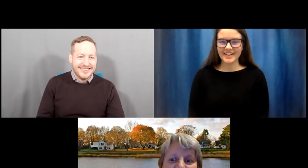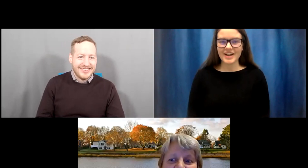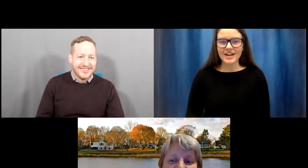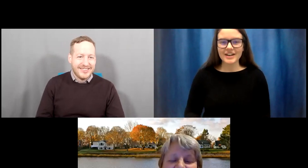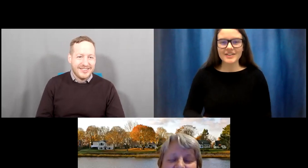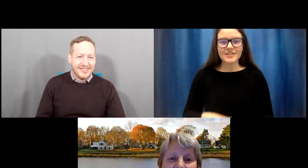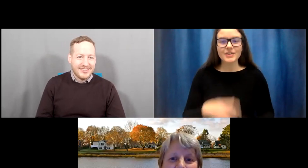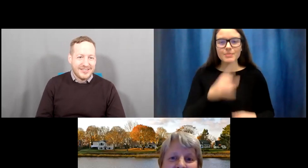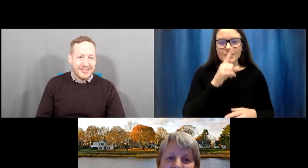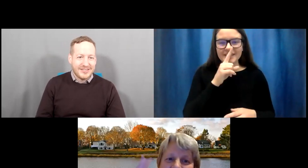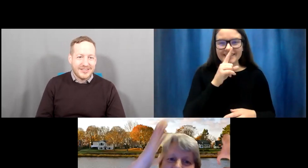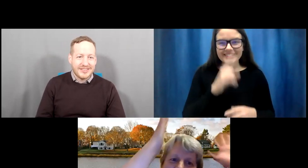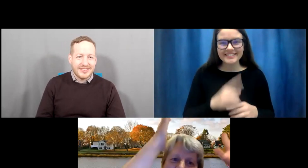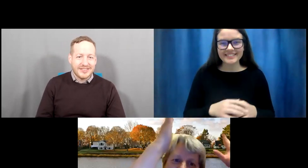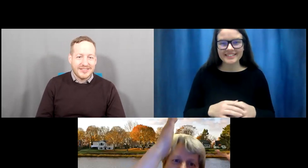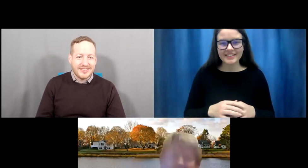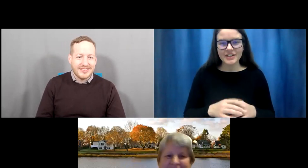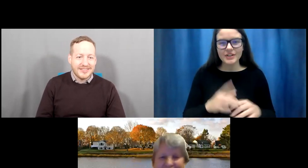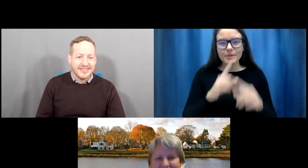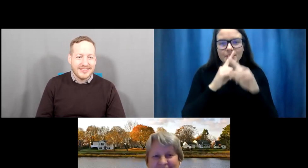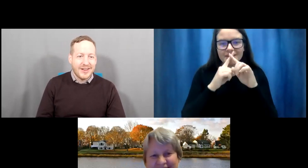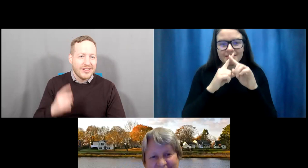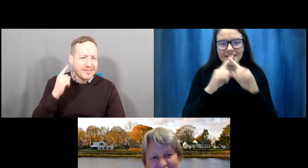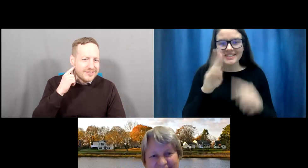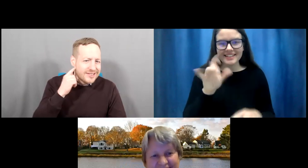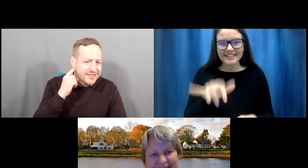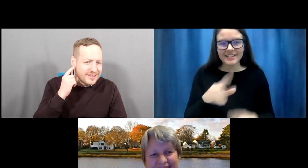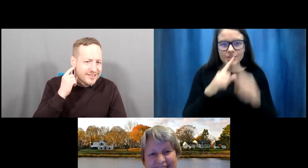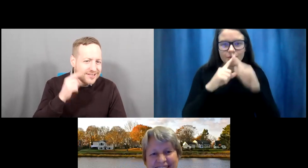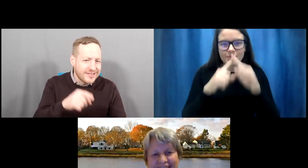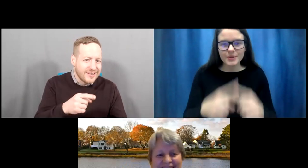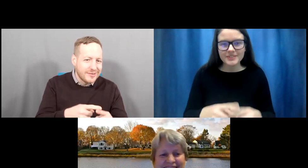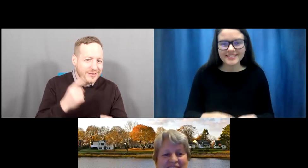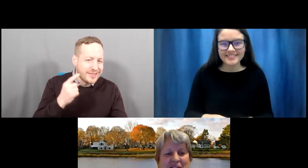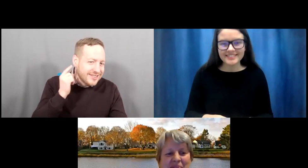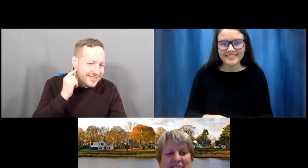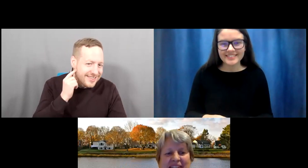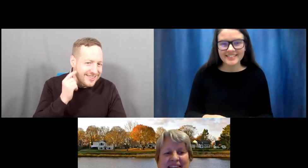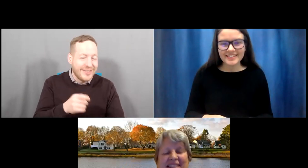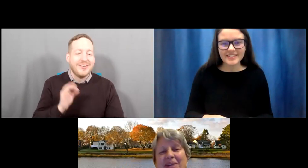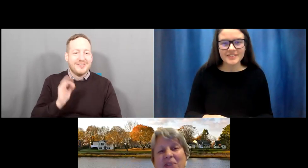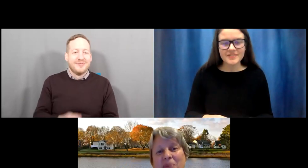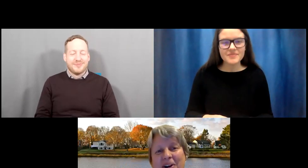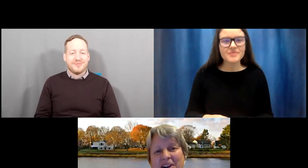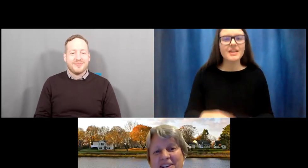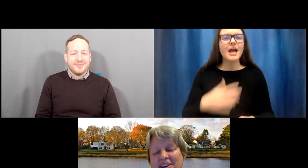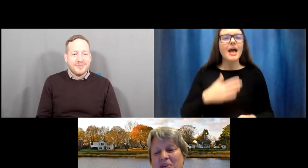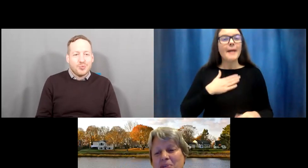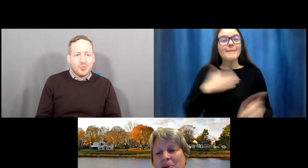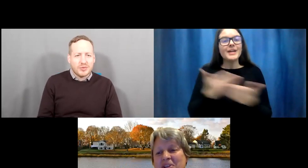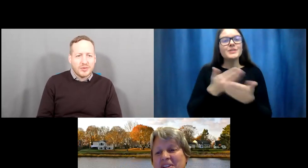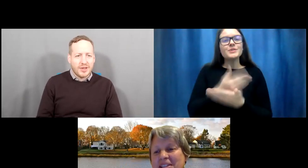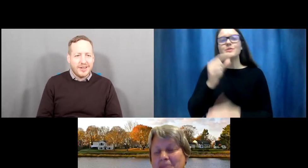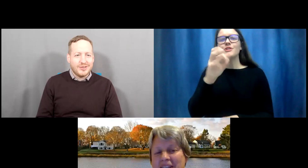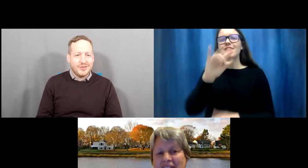Oh, you're muted still. Muted. You're muted, Betsy. Could you unmute? My new granddaughter was